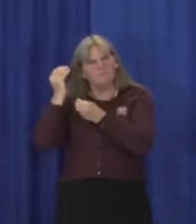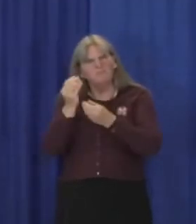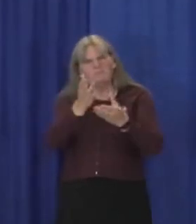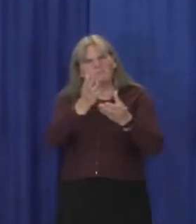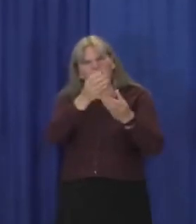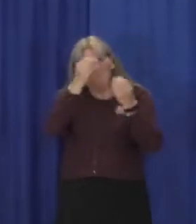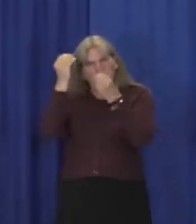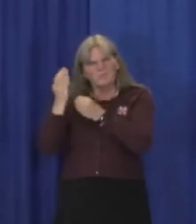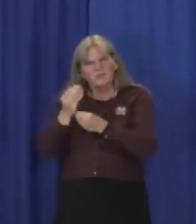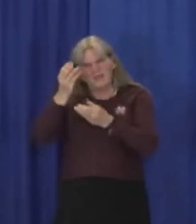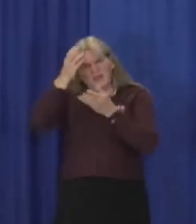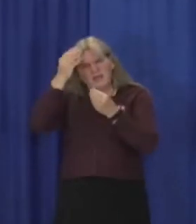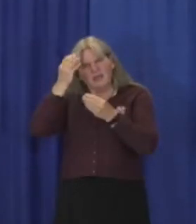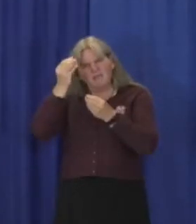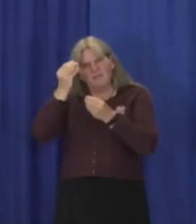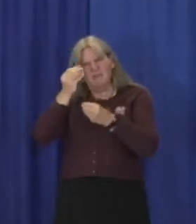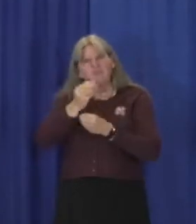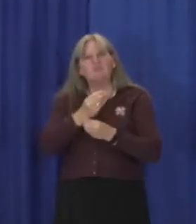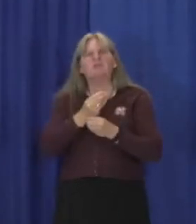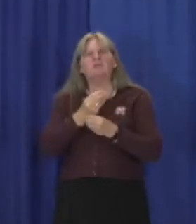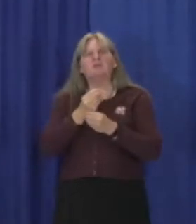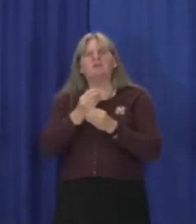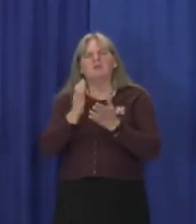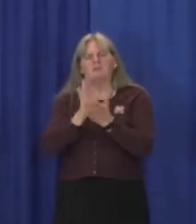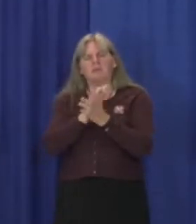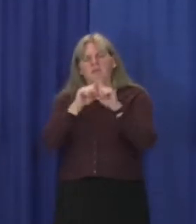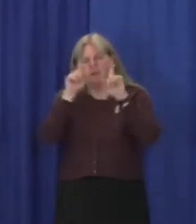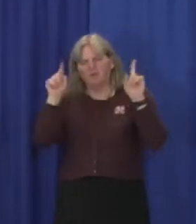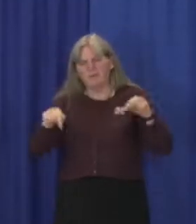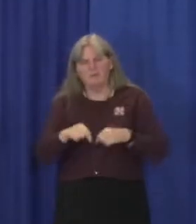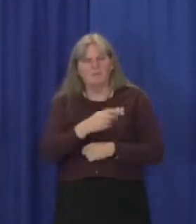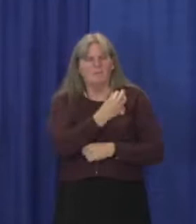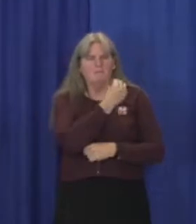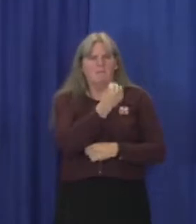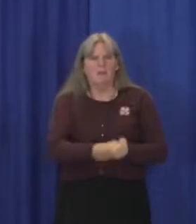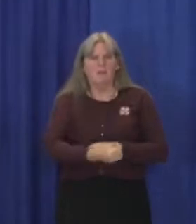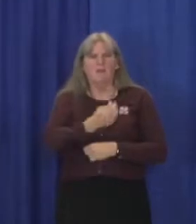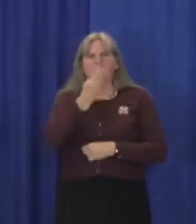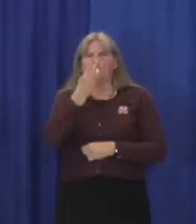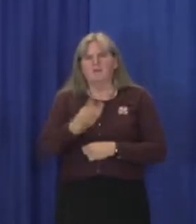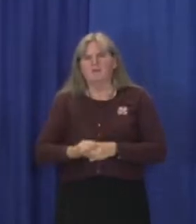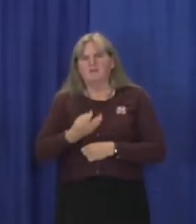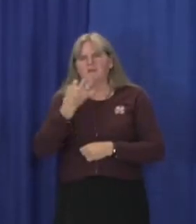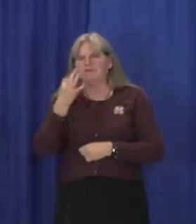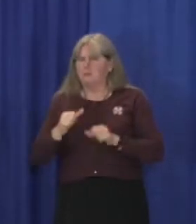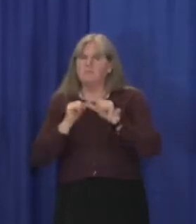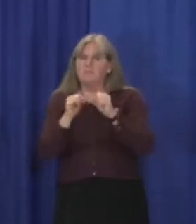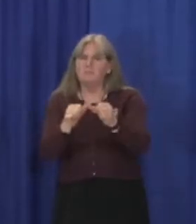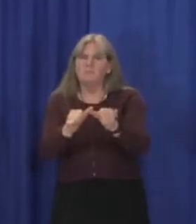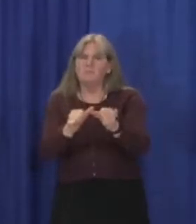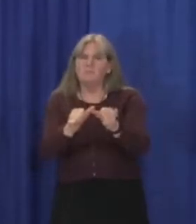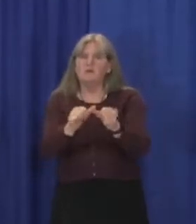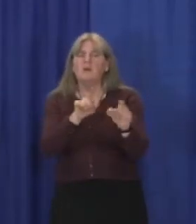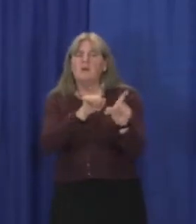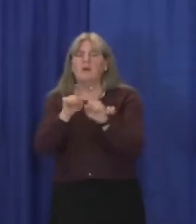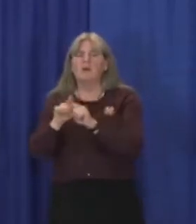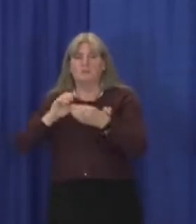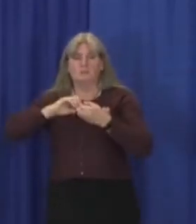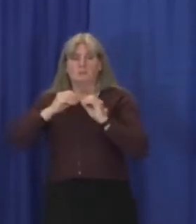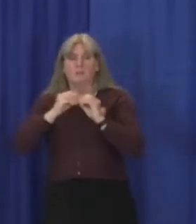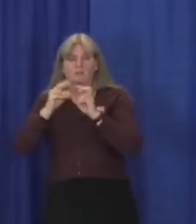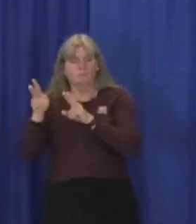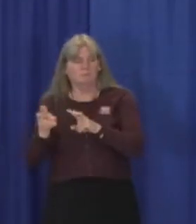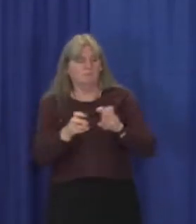bulletins that are issued on Mondays and Wednesdays and Fridays will continue. We'll also continue to report our numbers